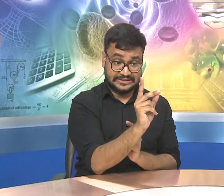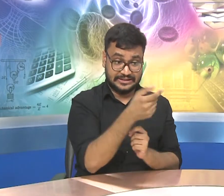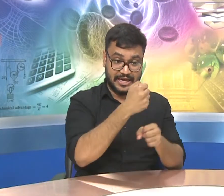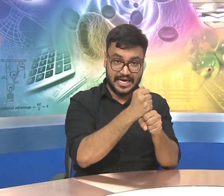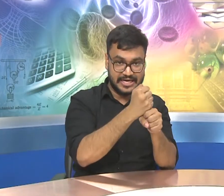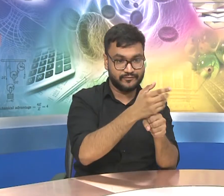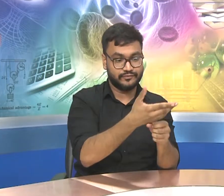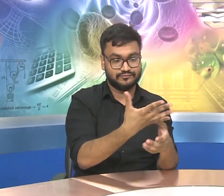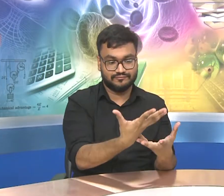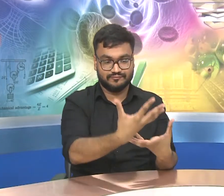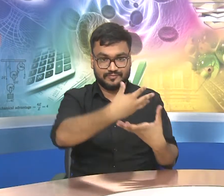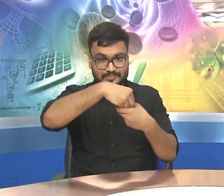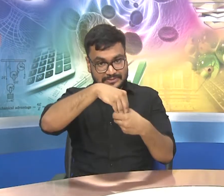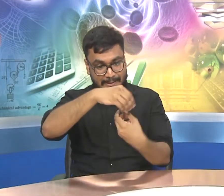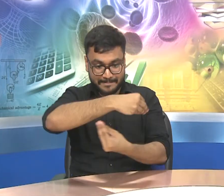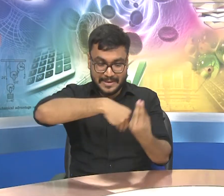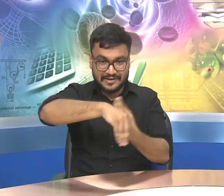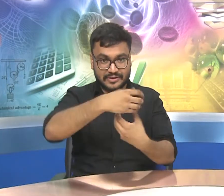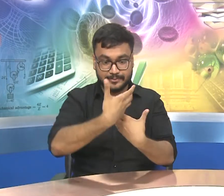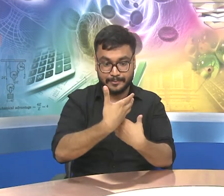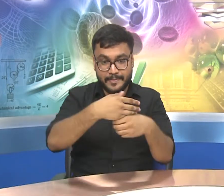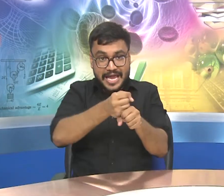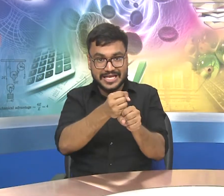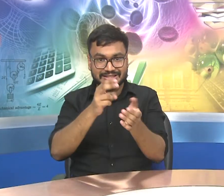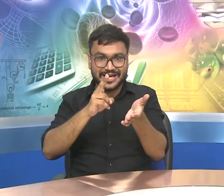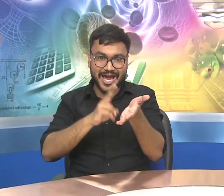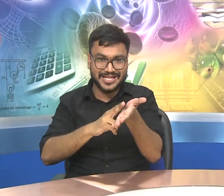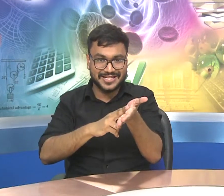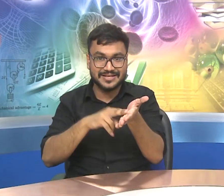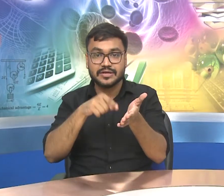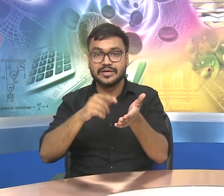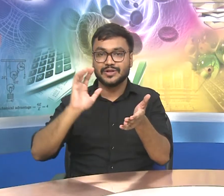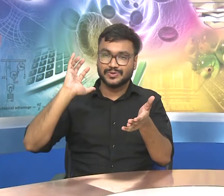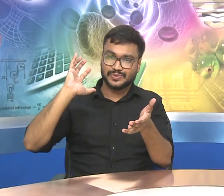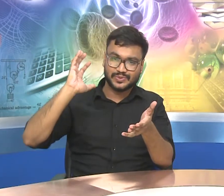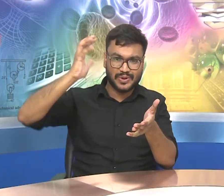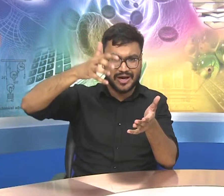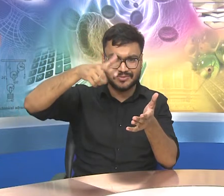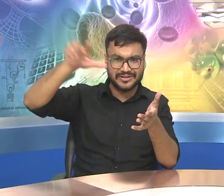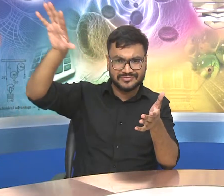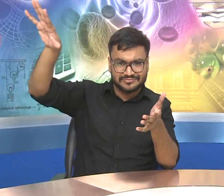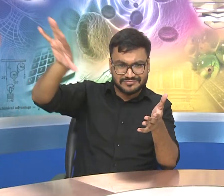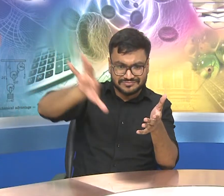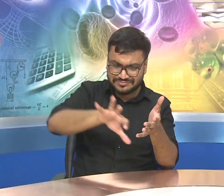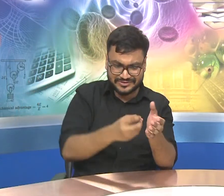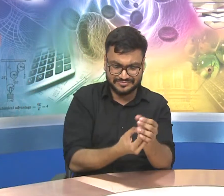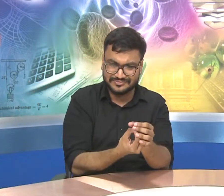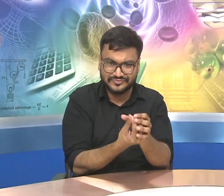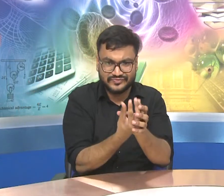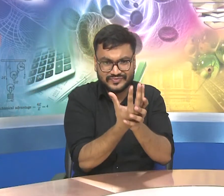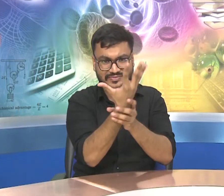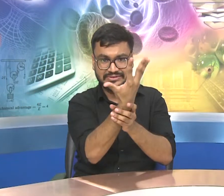GPP with food used by the plant for respiration.